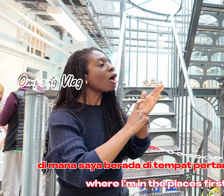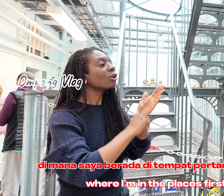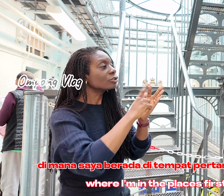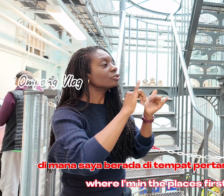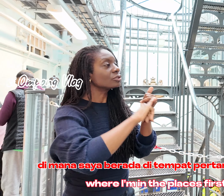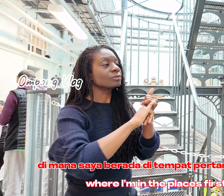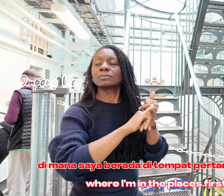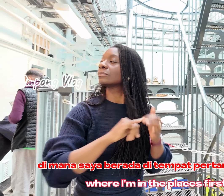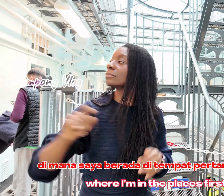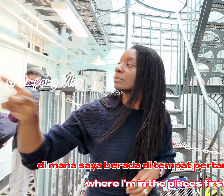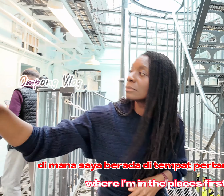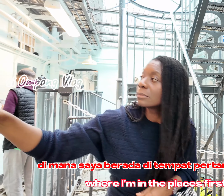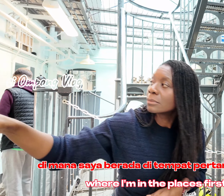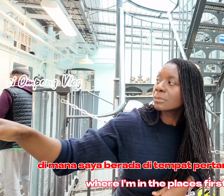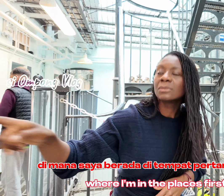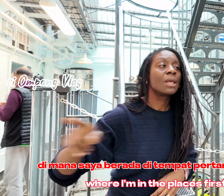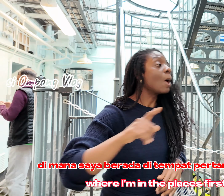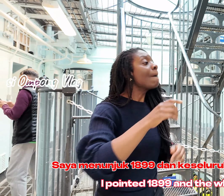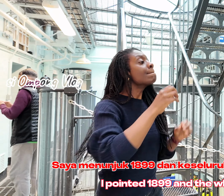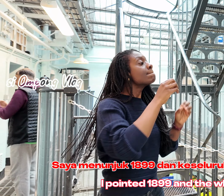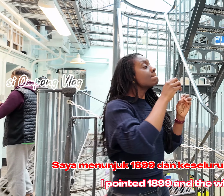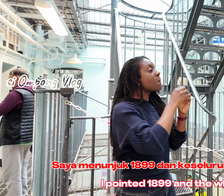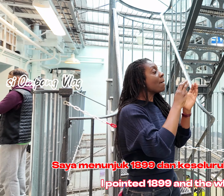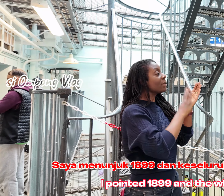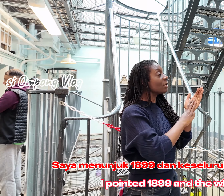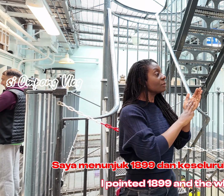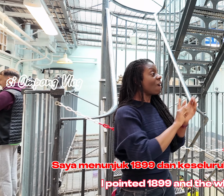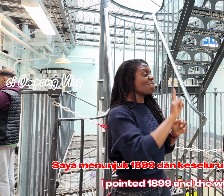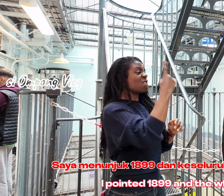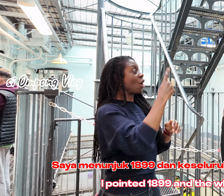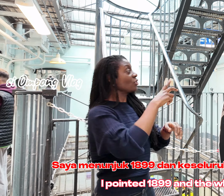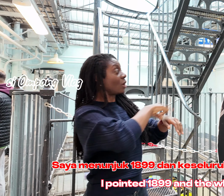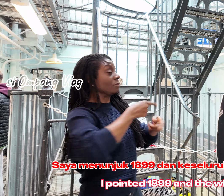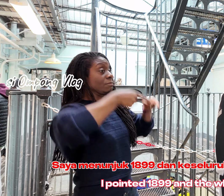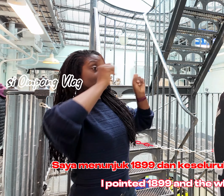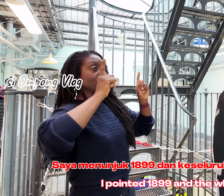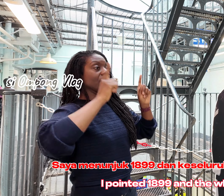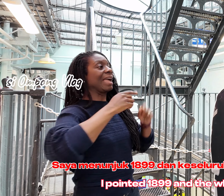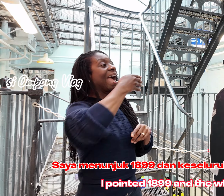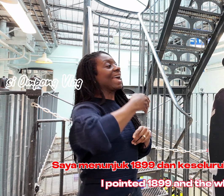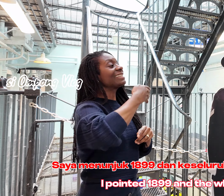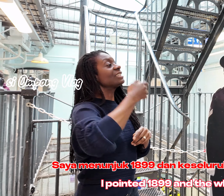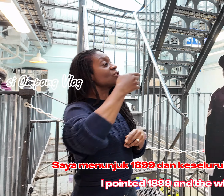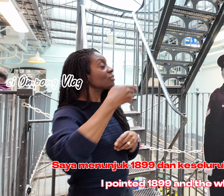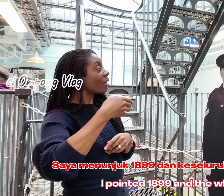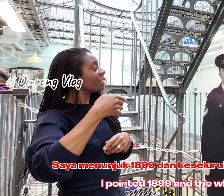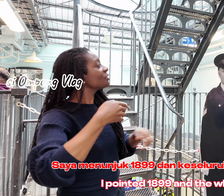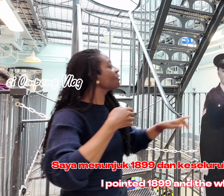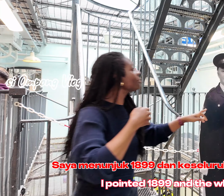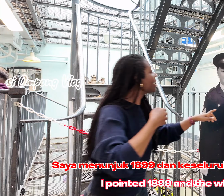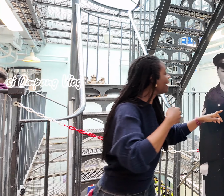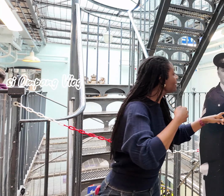Birmingham Police's first Chief Constable, appointed in 1899 and retired in